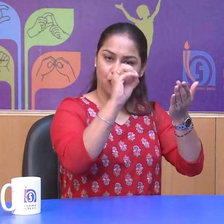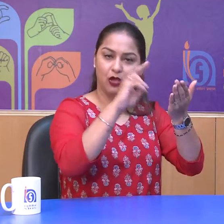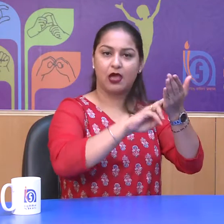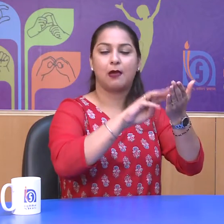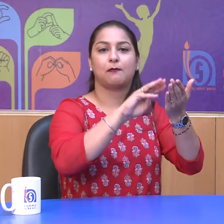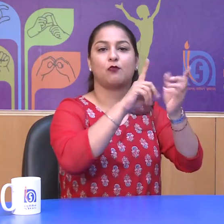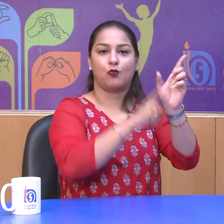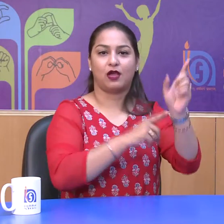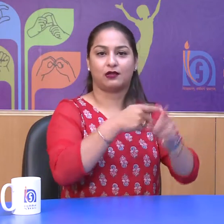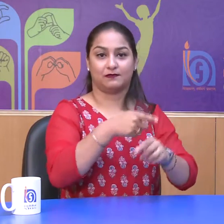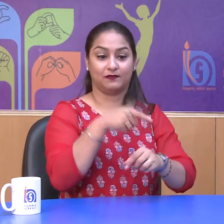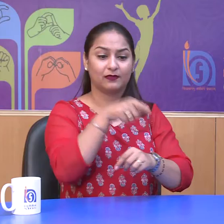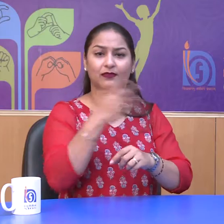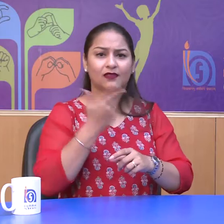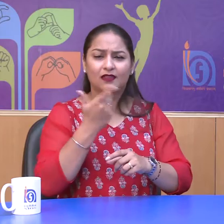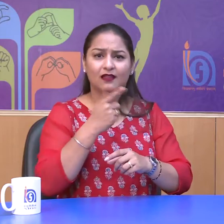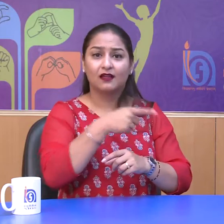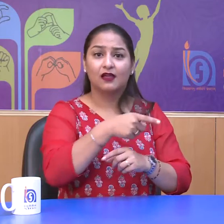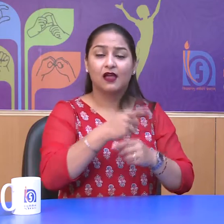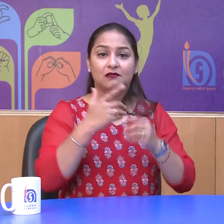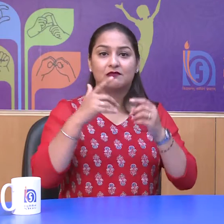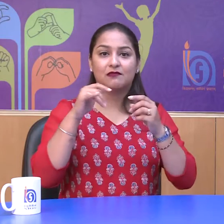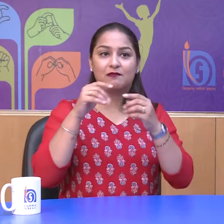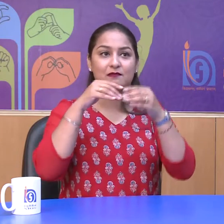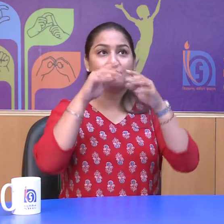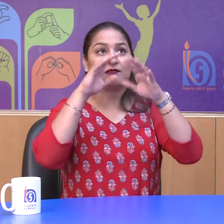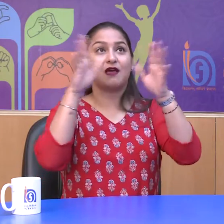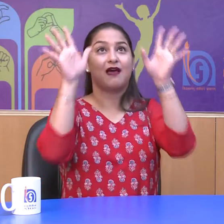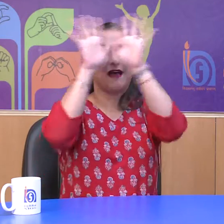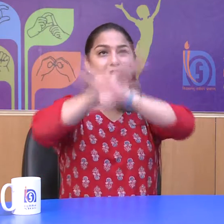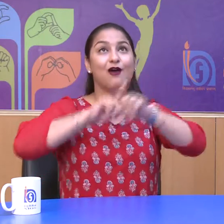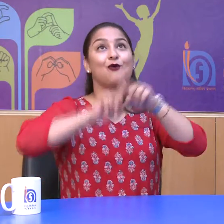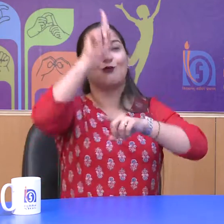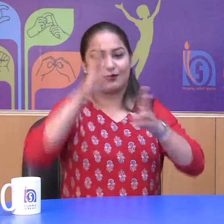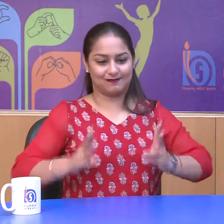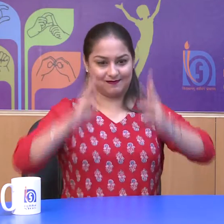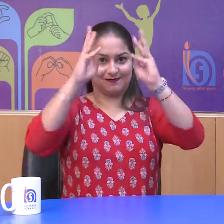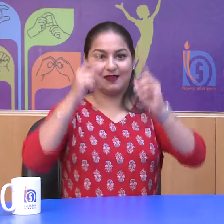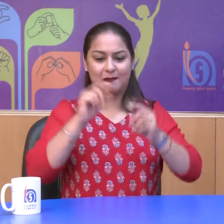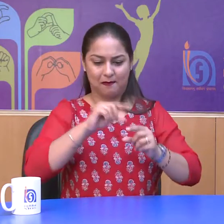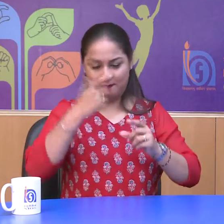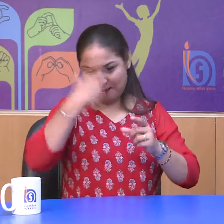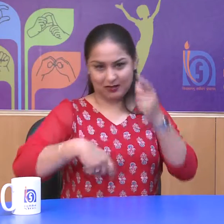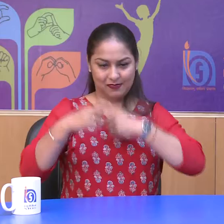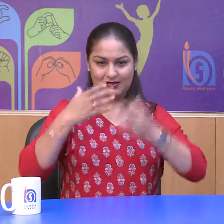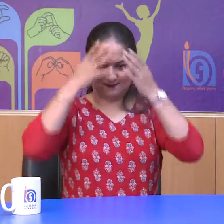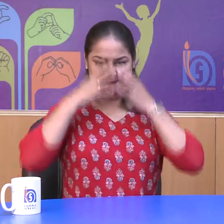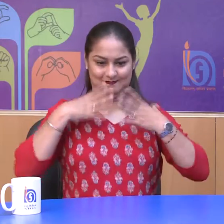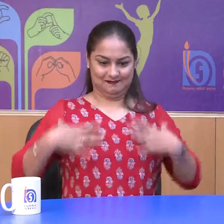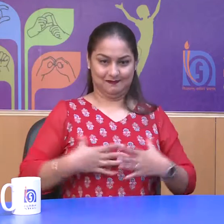Astronomy was another field that flourished during this period. In